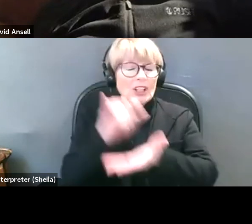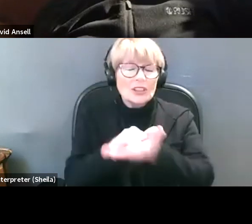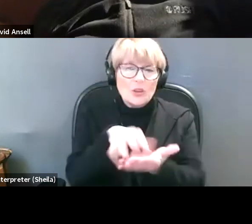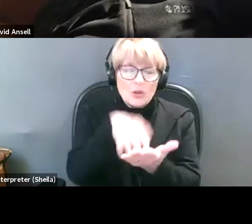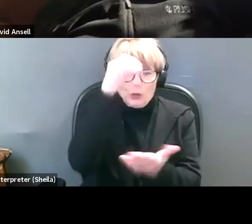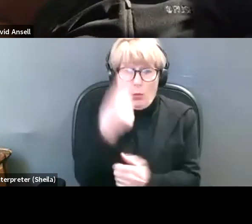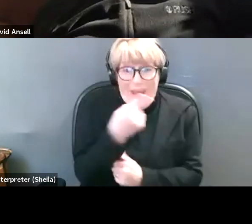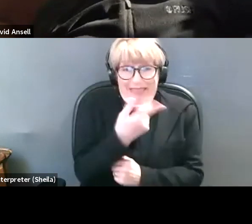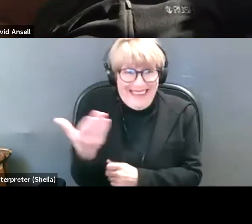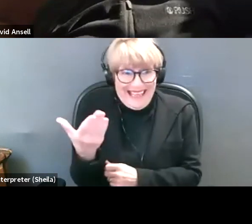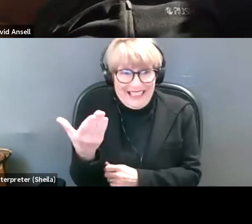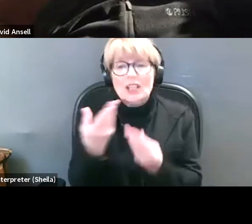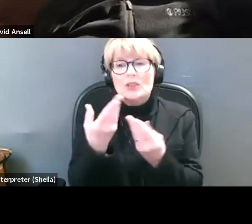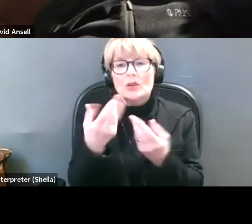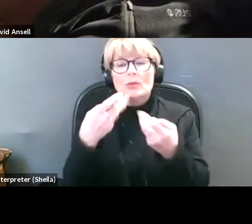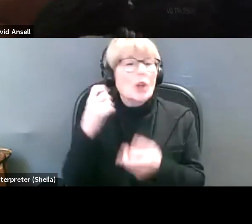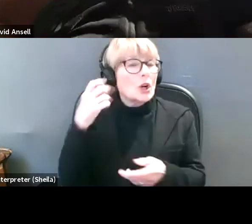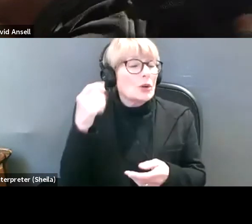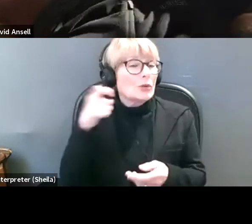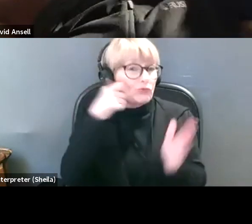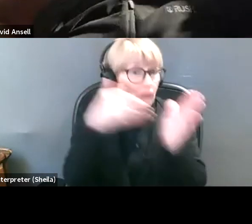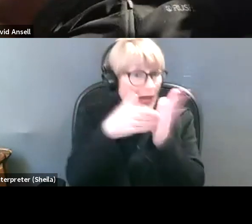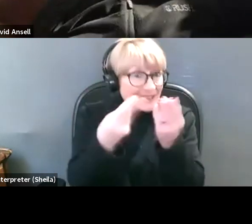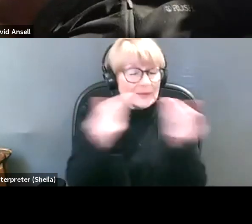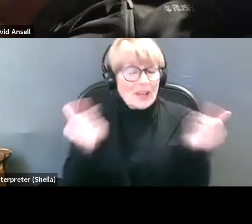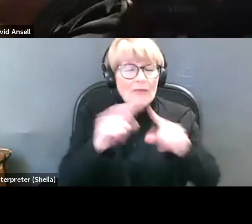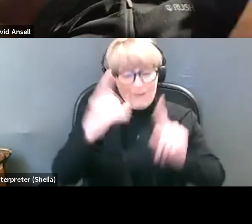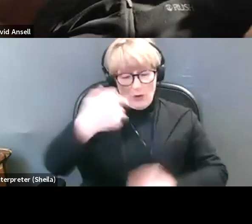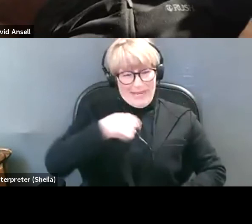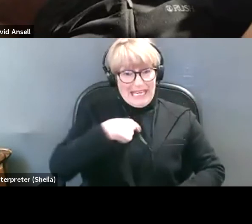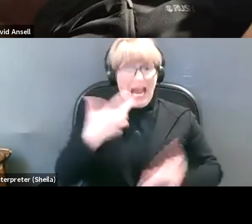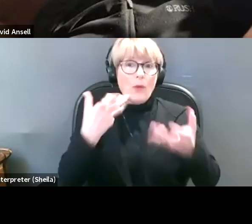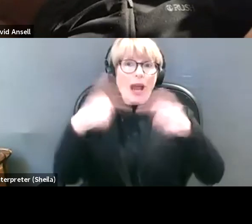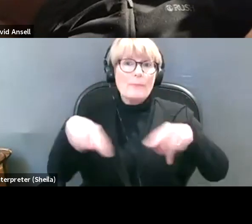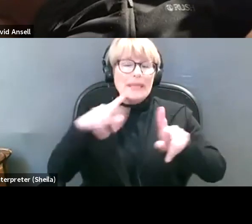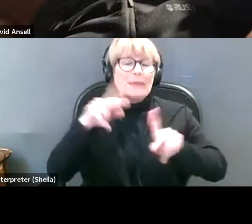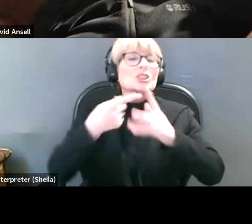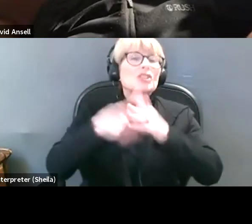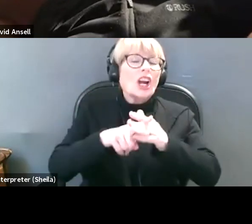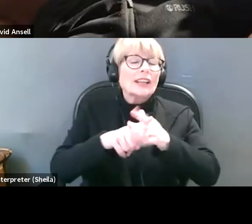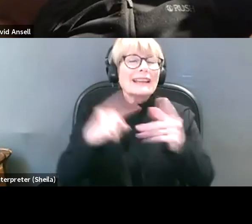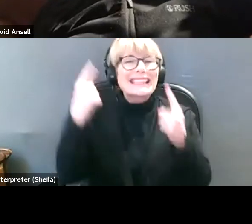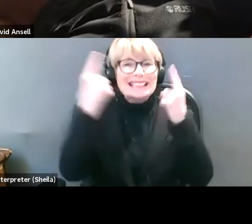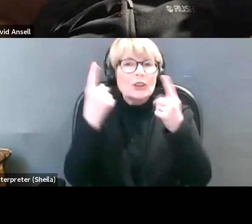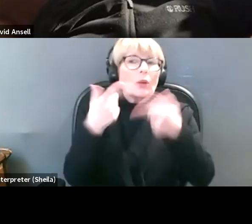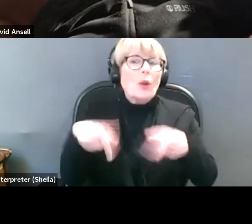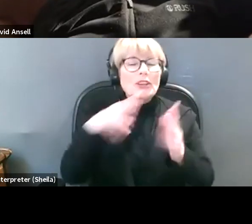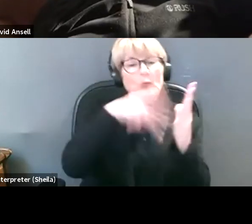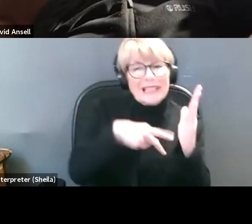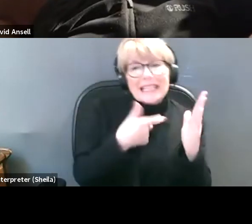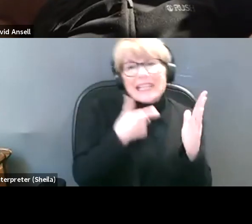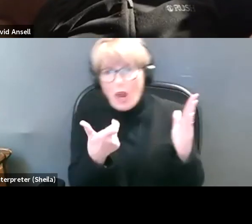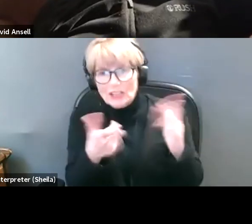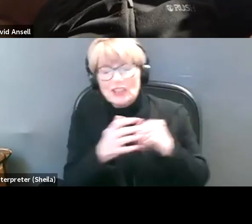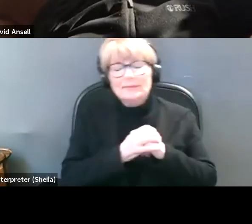solve racism. But for me, that is like where I would want everybody here to start. It's a start. Thank you so much. And Dr. David